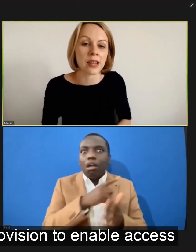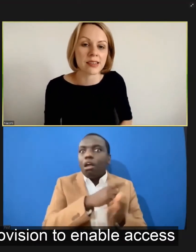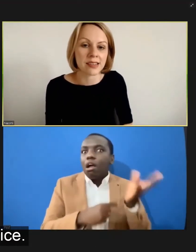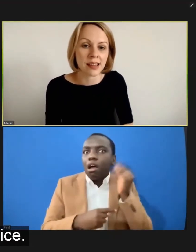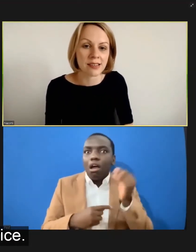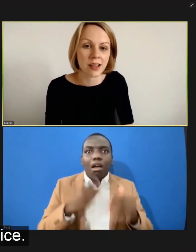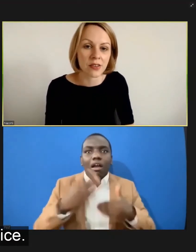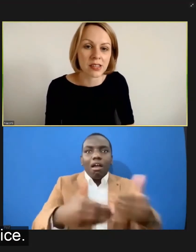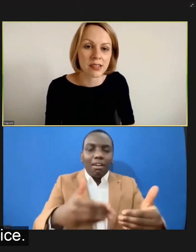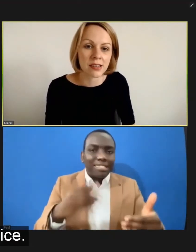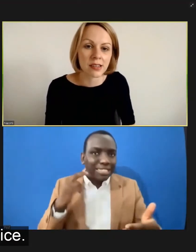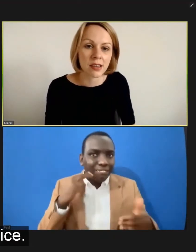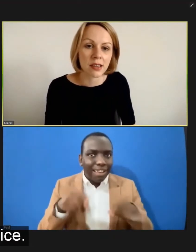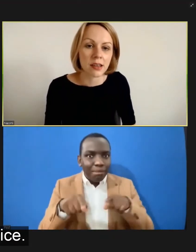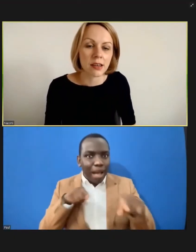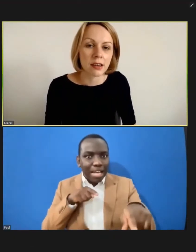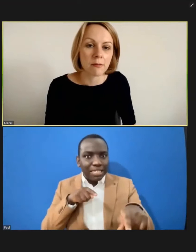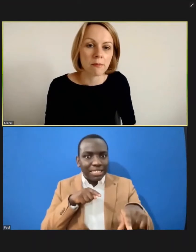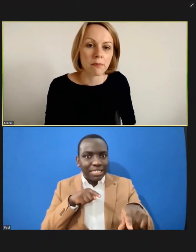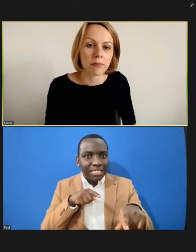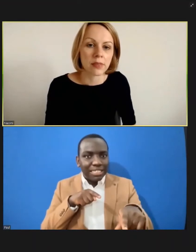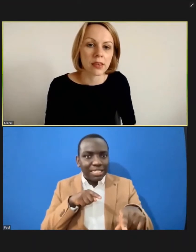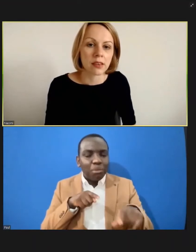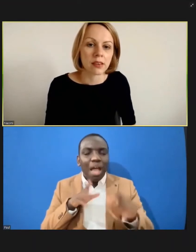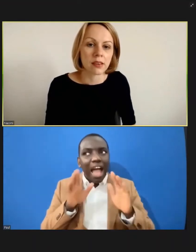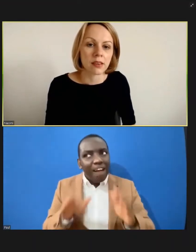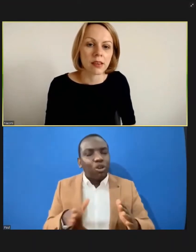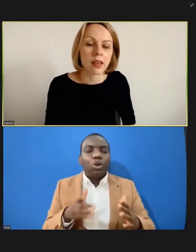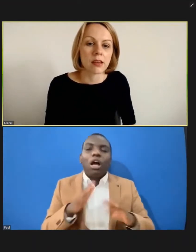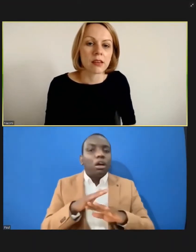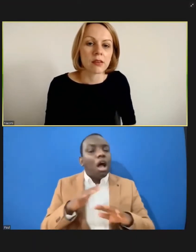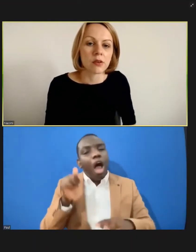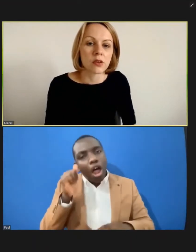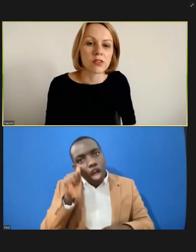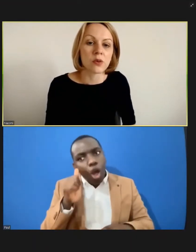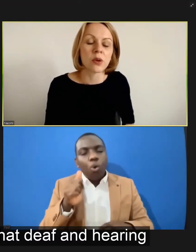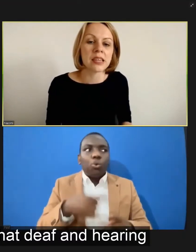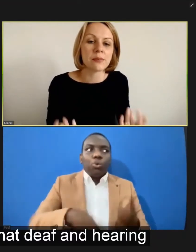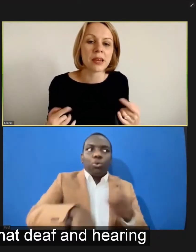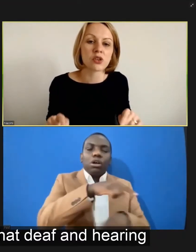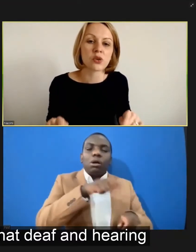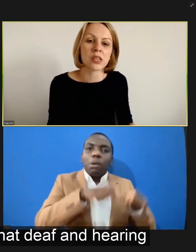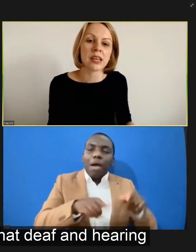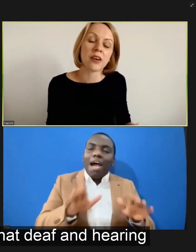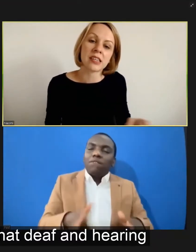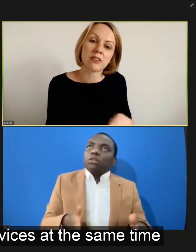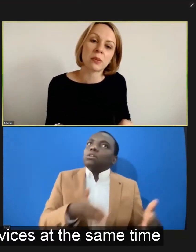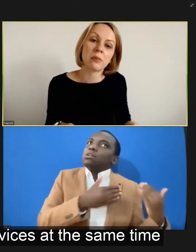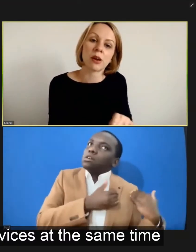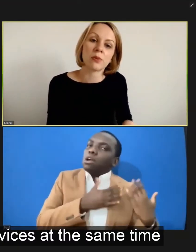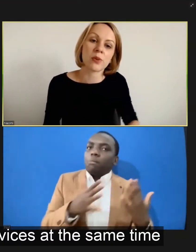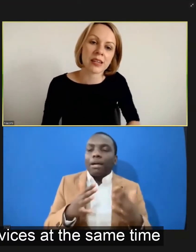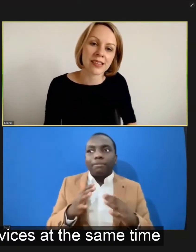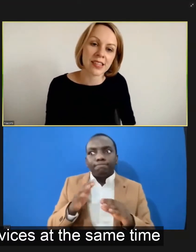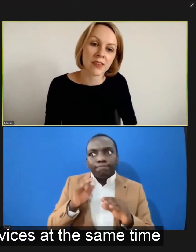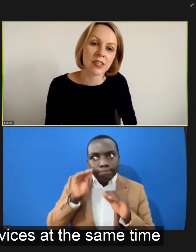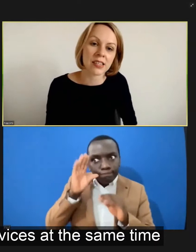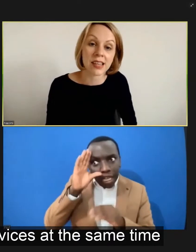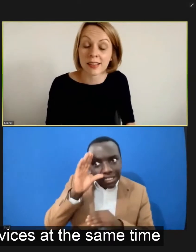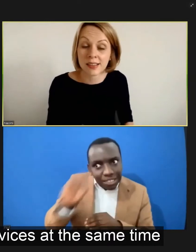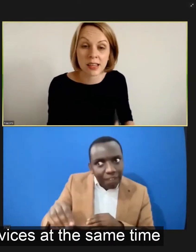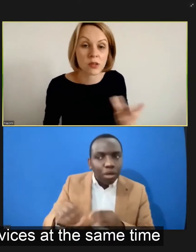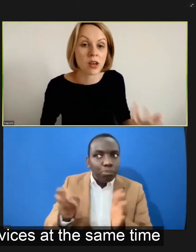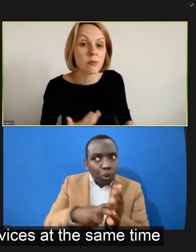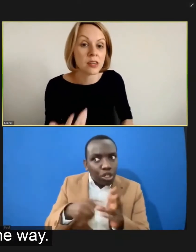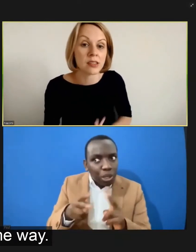to enable access to that service. So we need to make sure that deaf and hearing people are able to access services at the